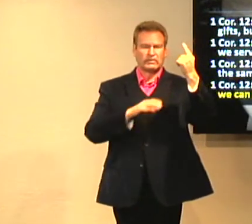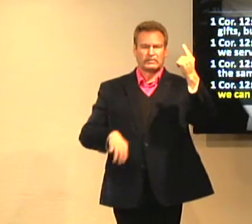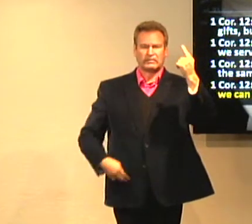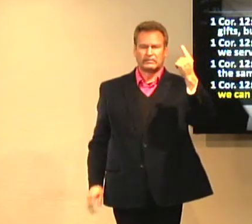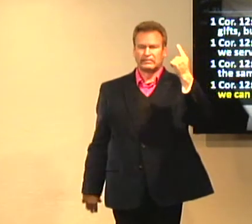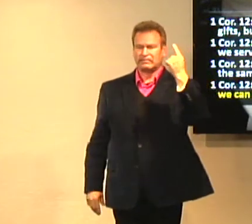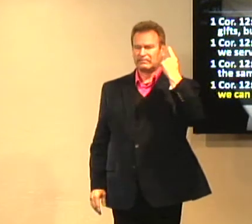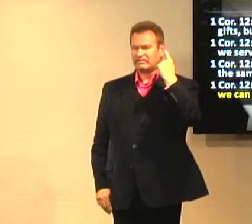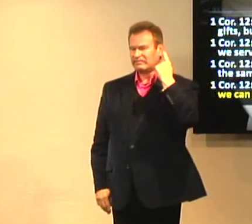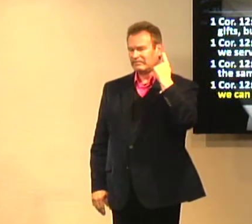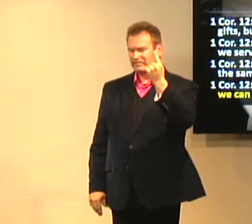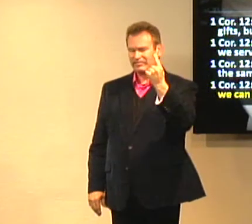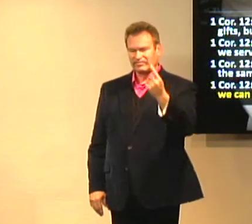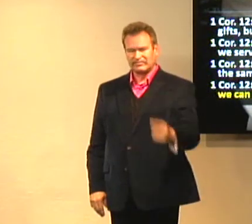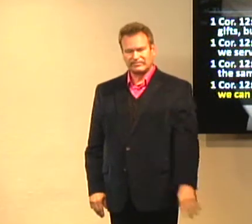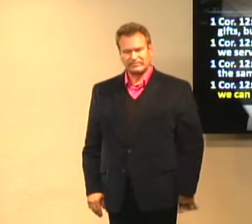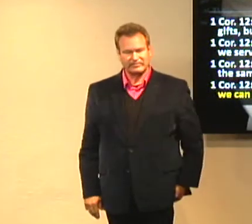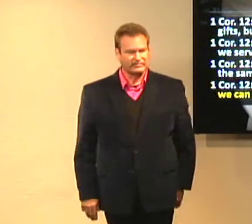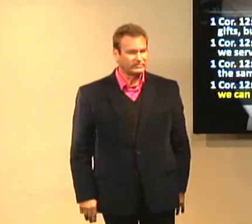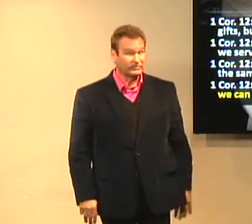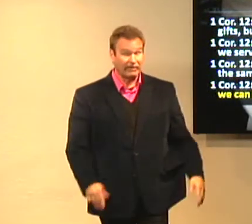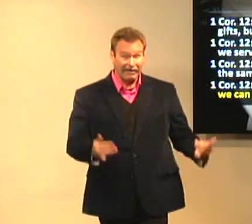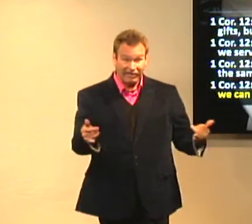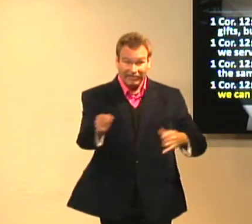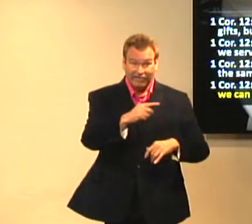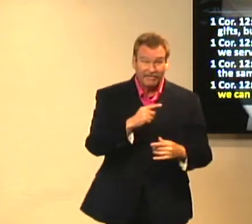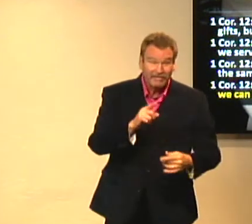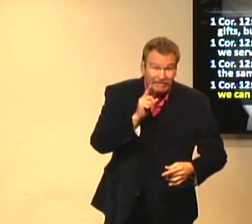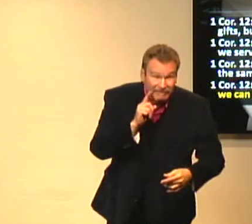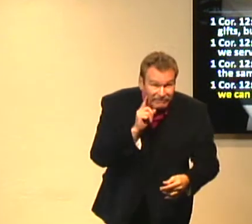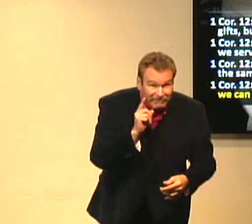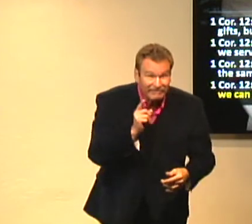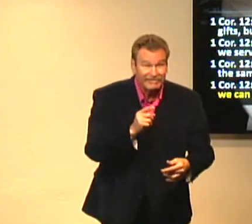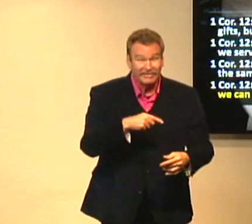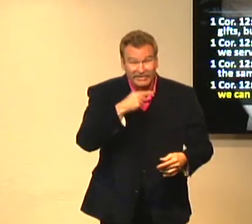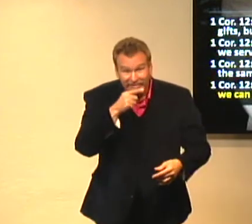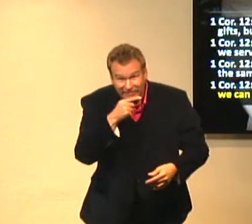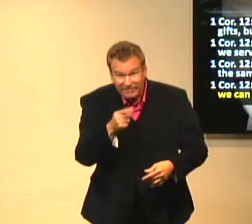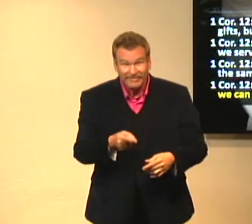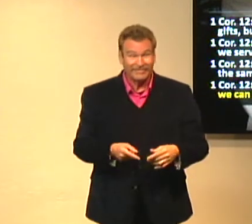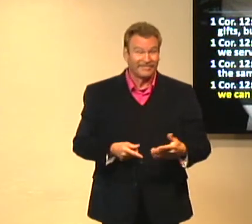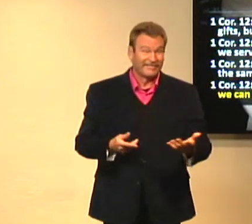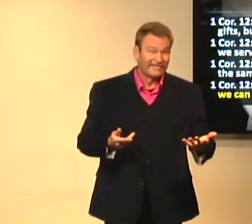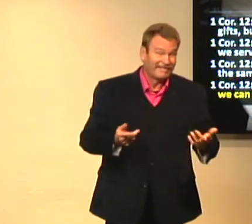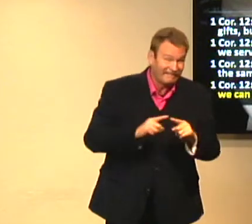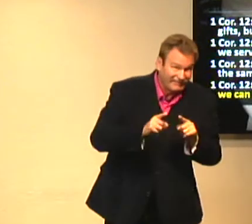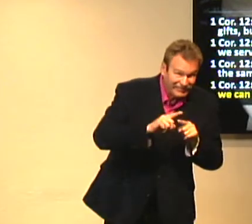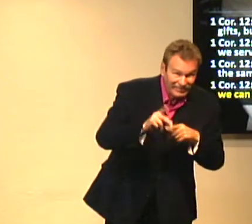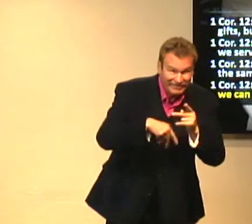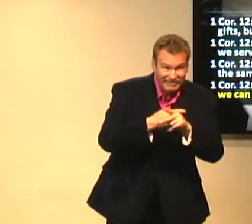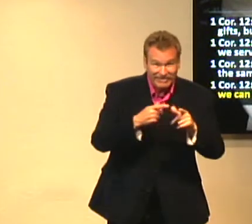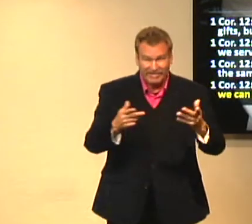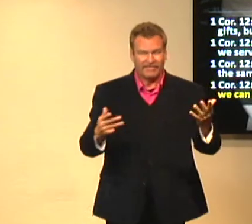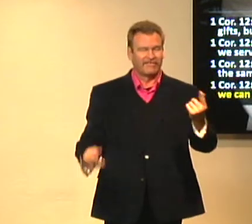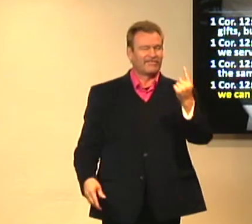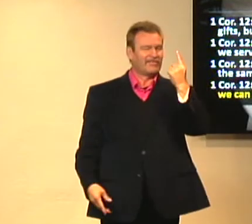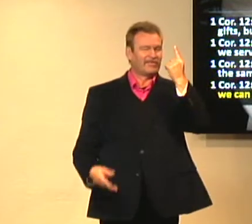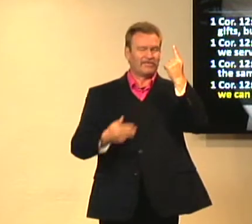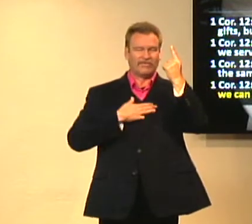they were all to be one in Christ. You know, deaf, hearing, different kinds